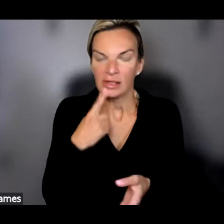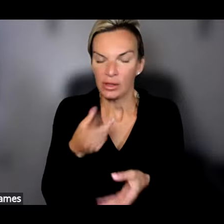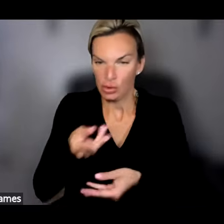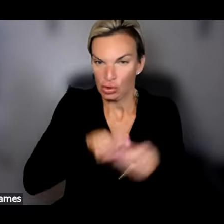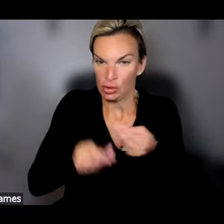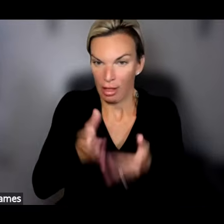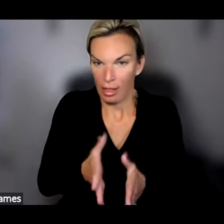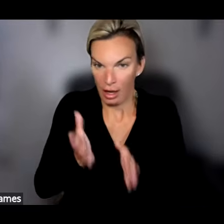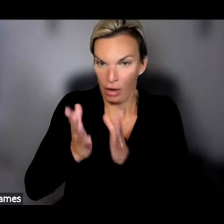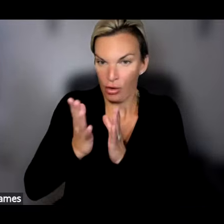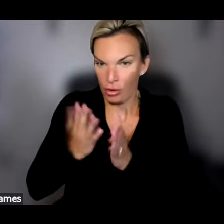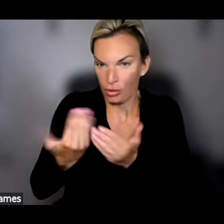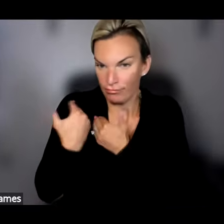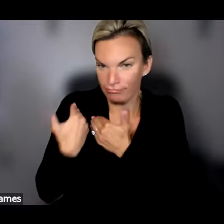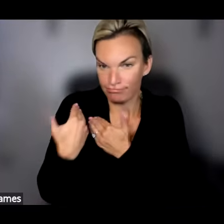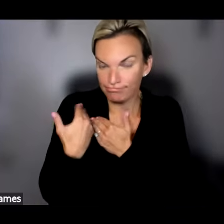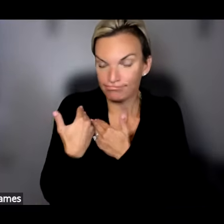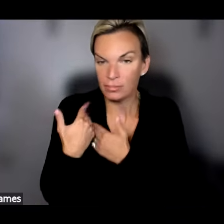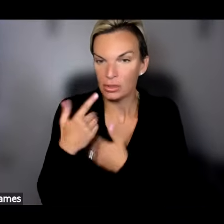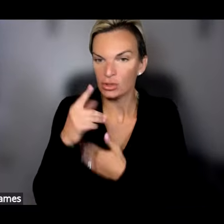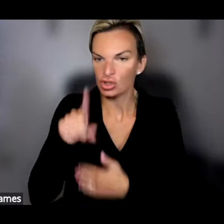signings.